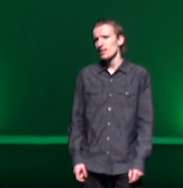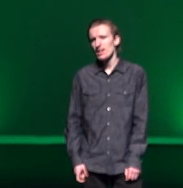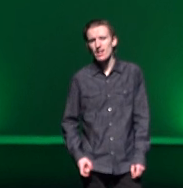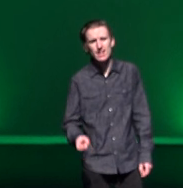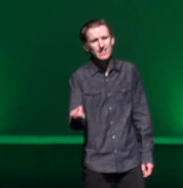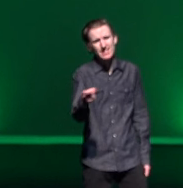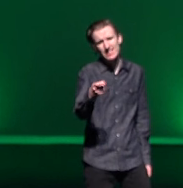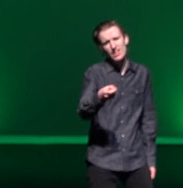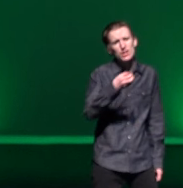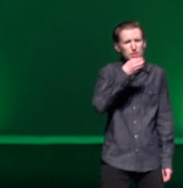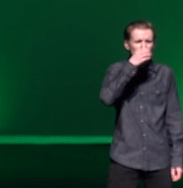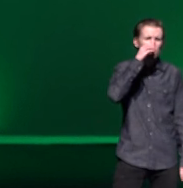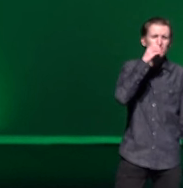Need a drink?